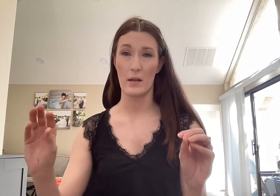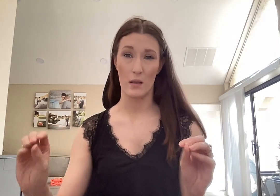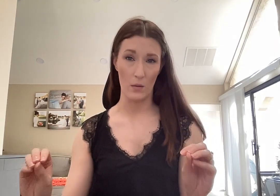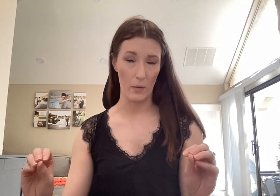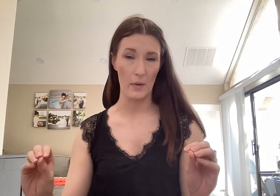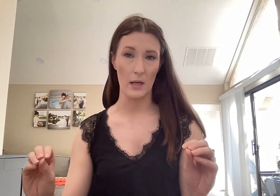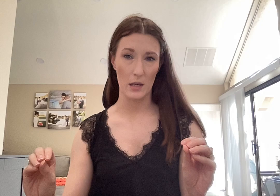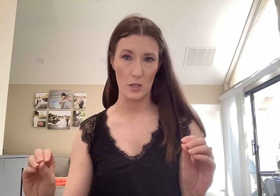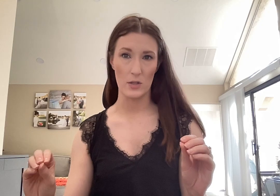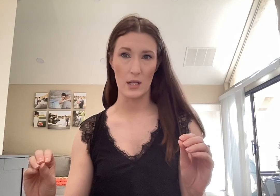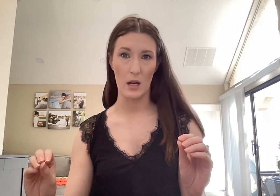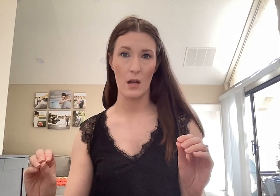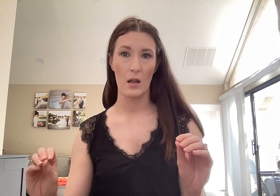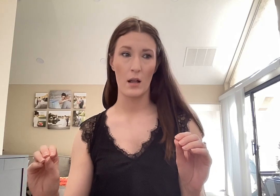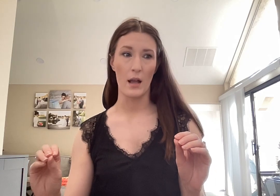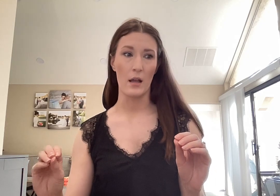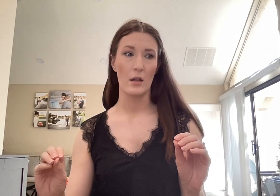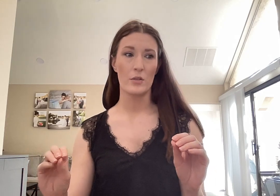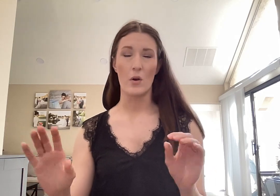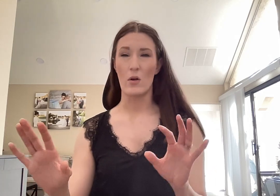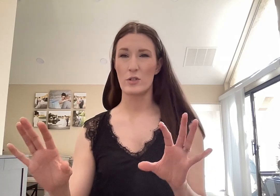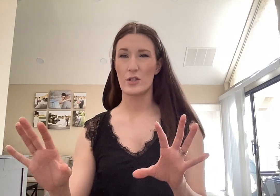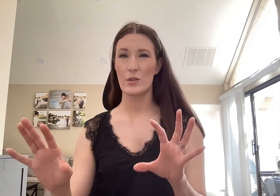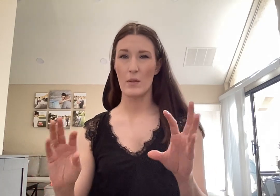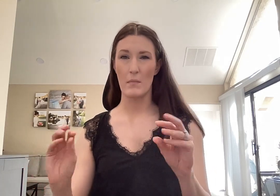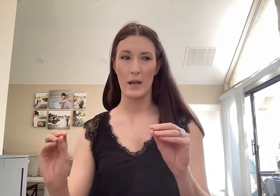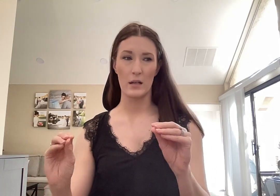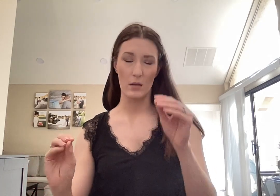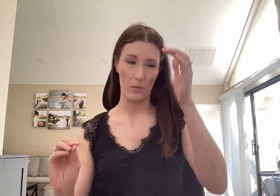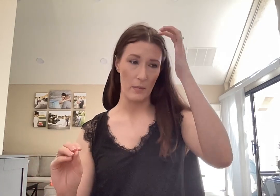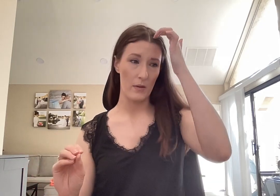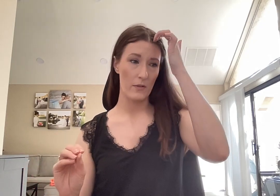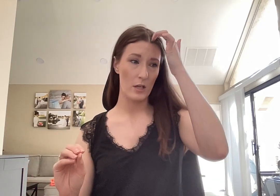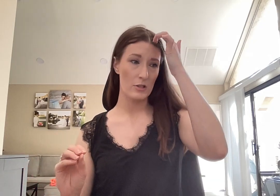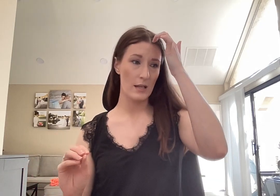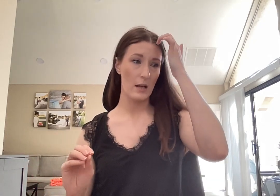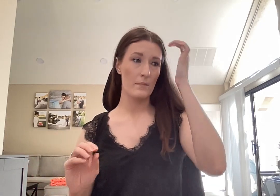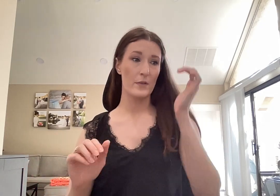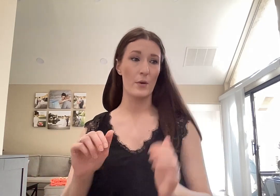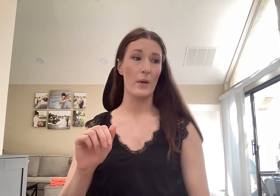and the women in each city. Okay, so I'll just do the men and the women for each city. So we have